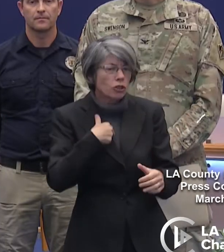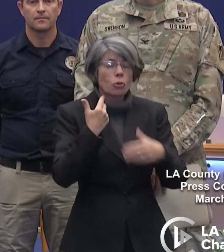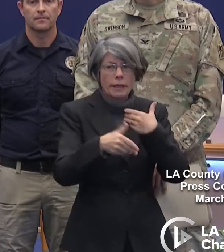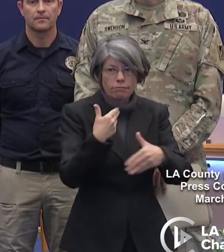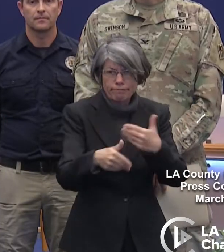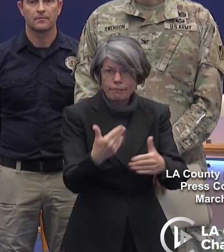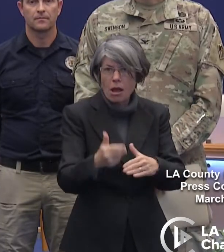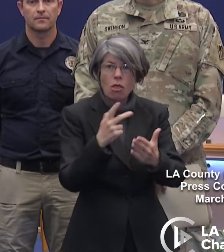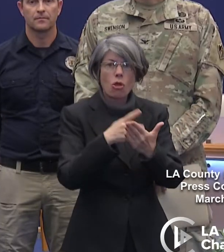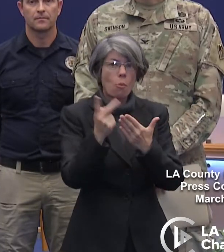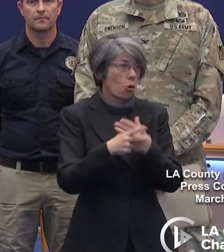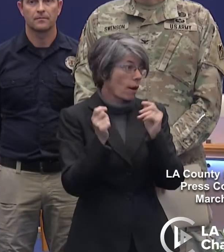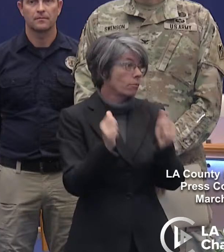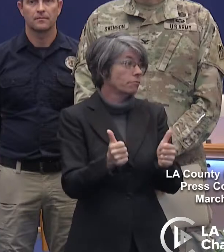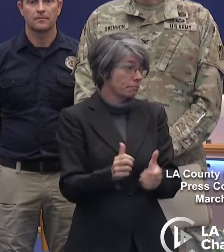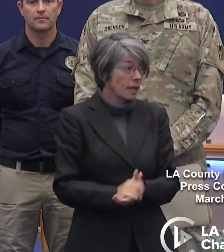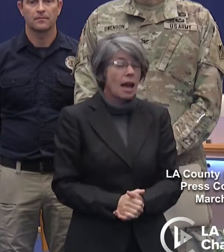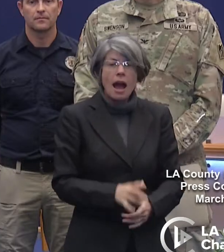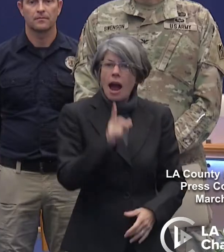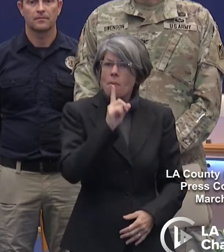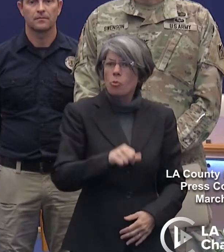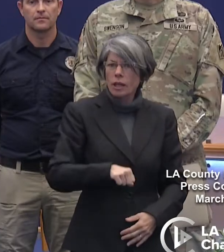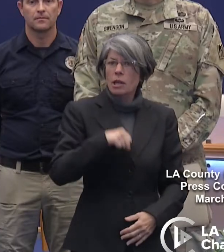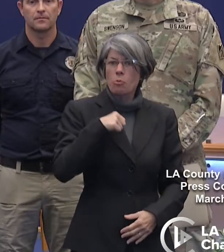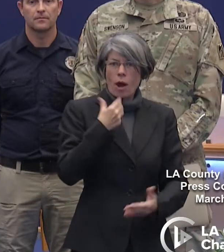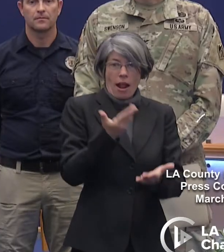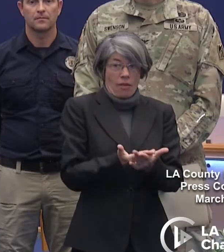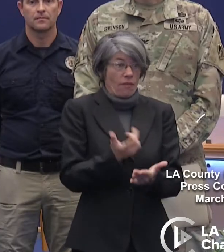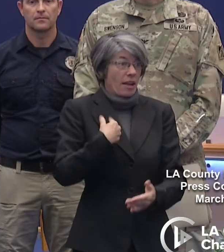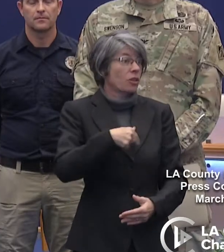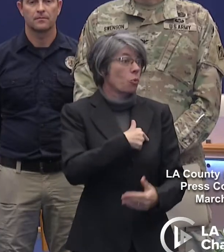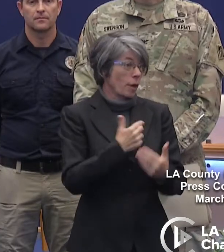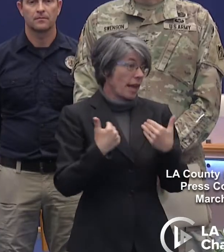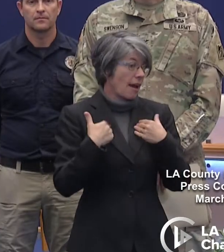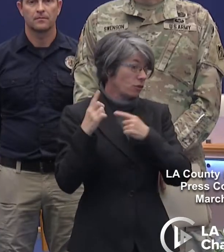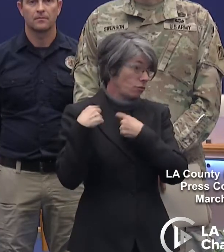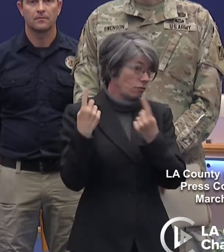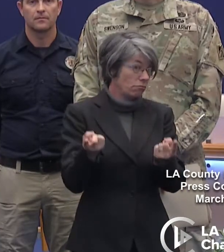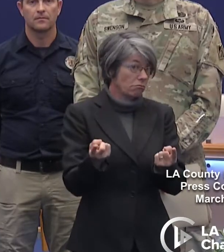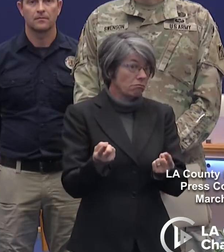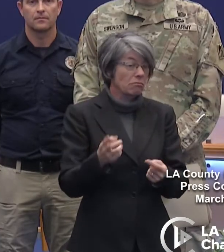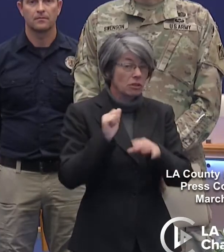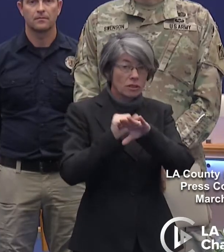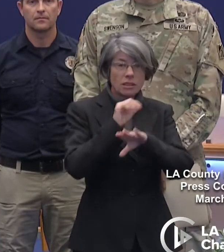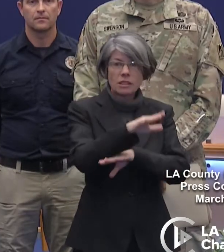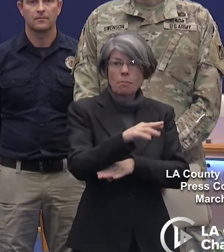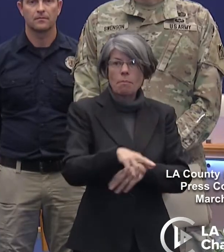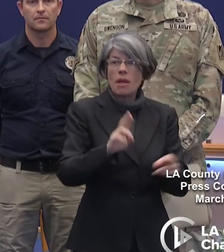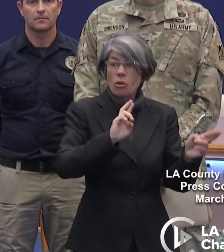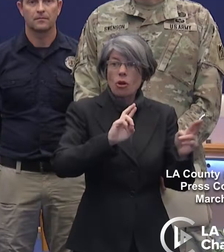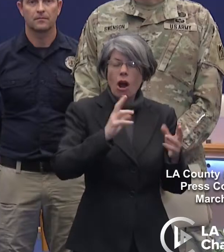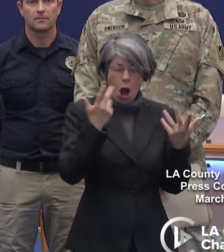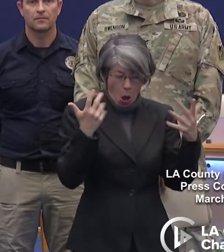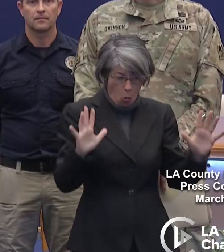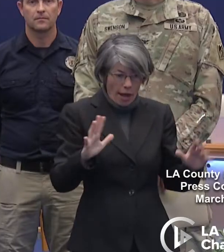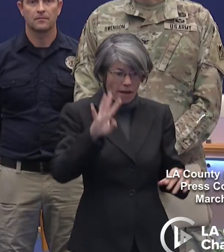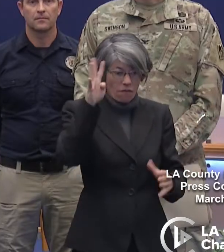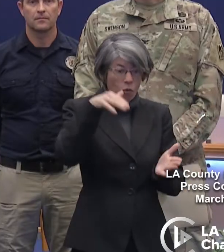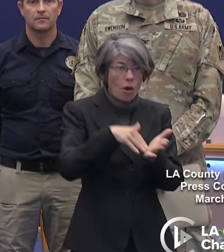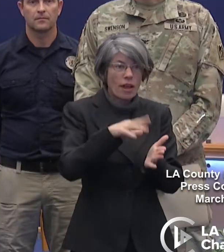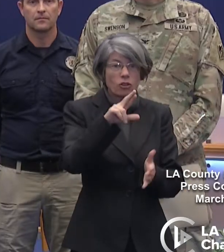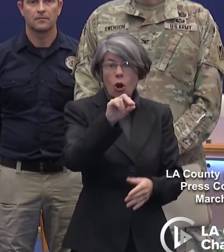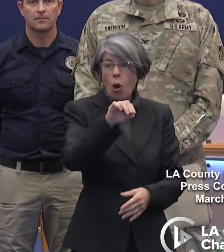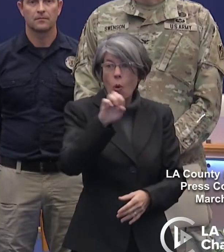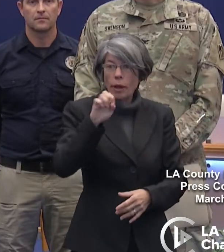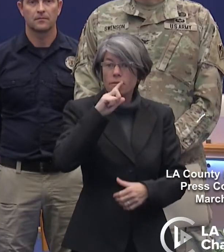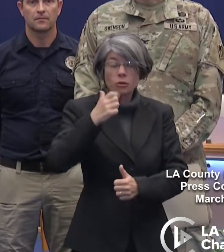the program even further. I'm really proud of the fact that we have submitted already 4,000 ROEs